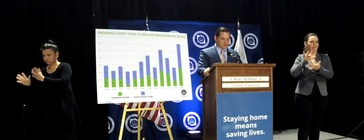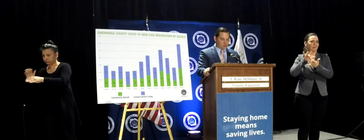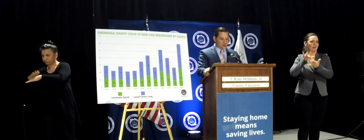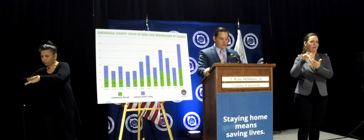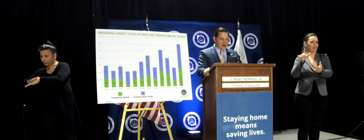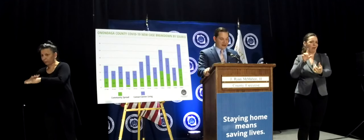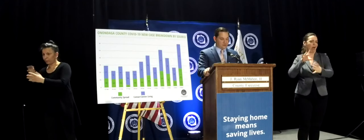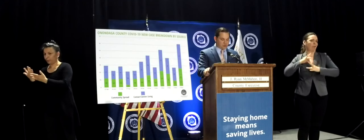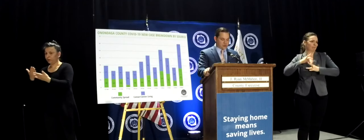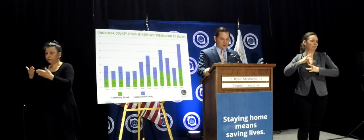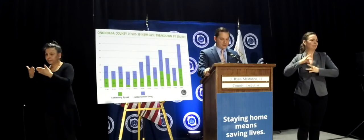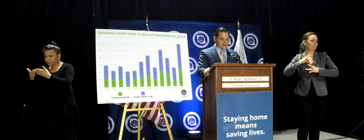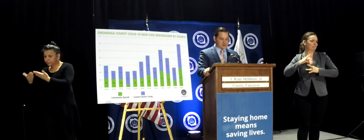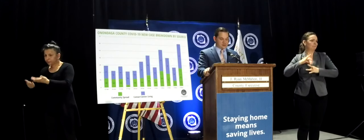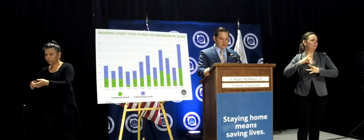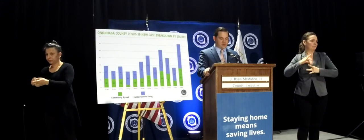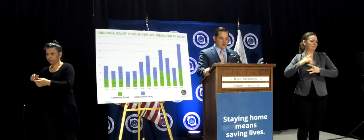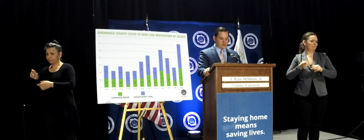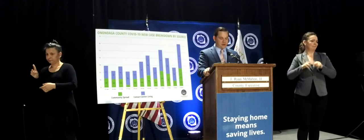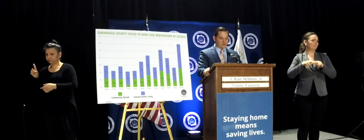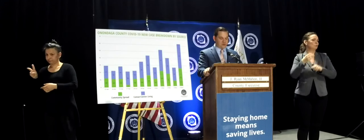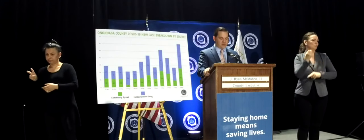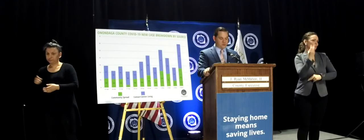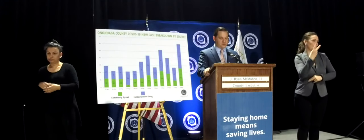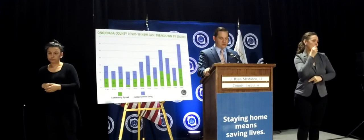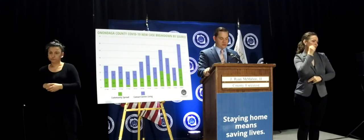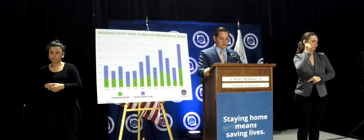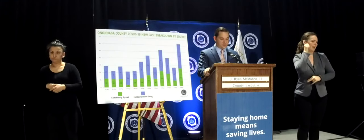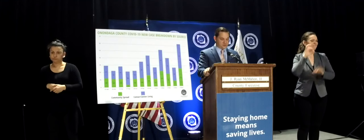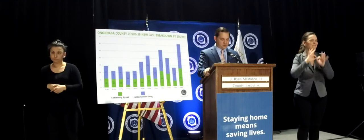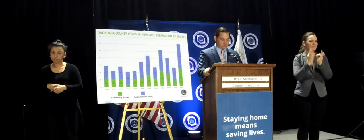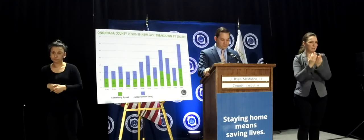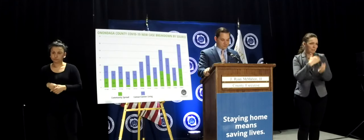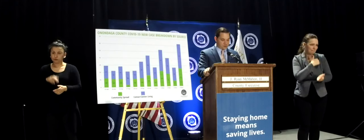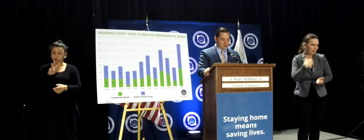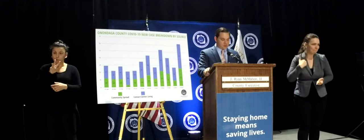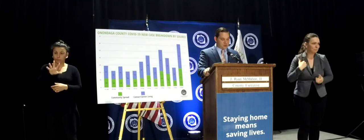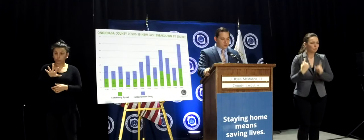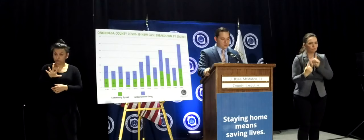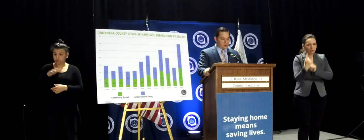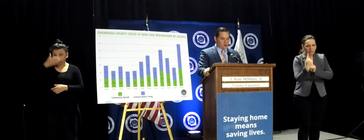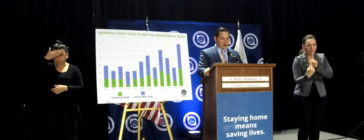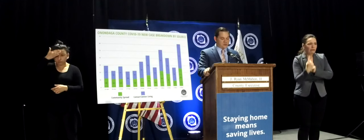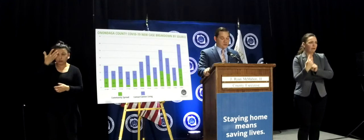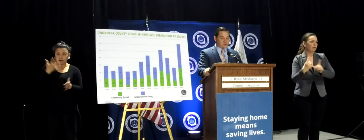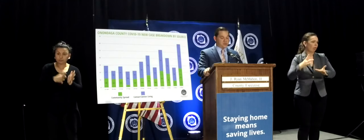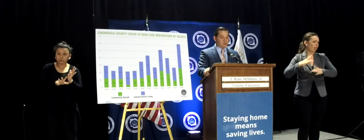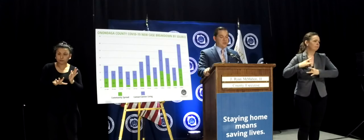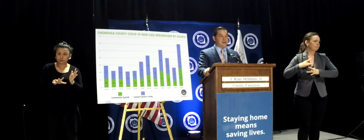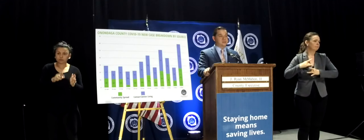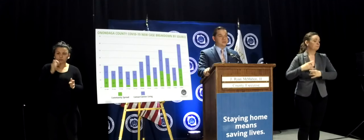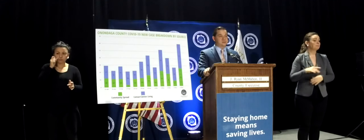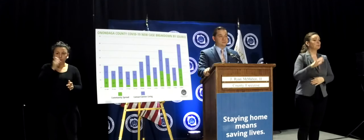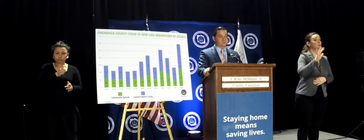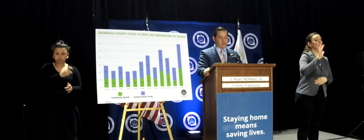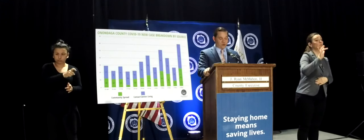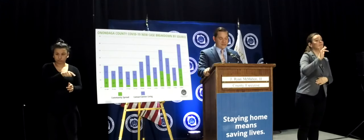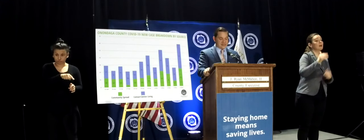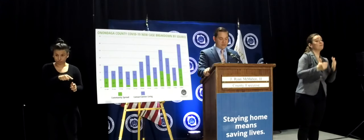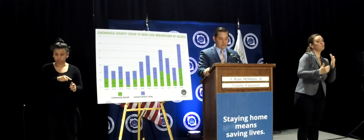We have 25 new cases that are affiliated with senior living facilities. So out of our 63